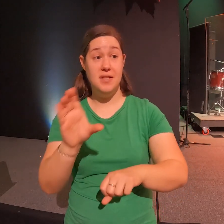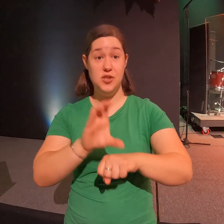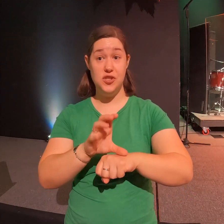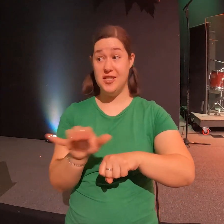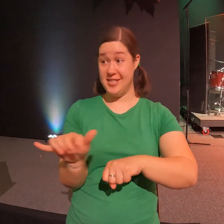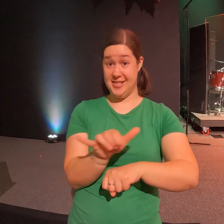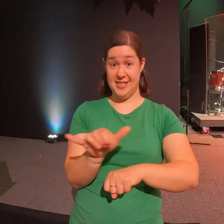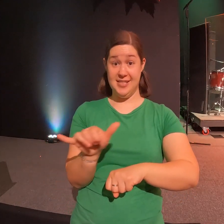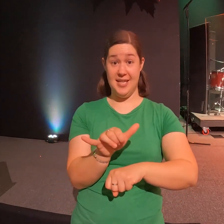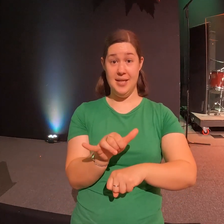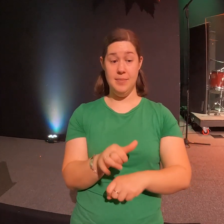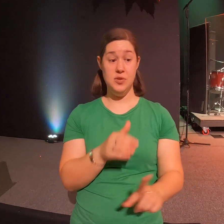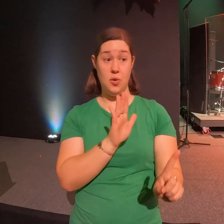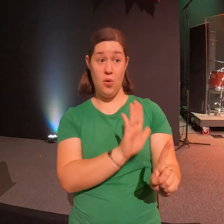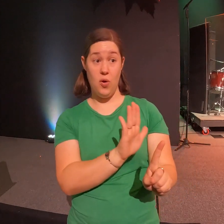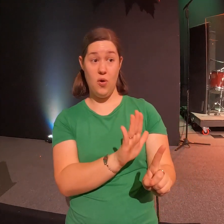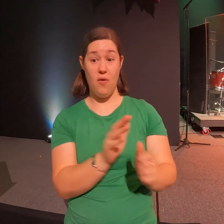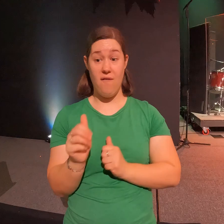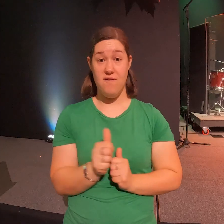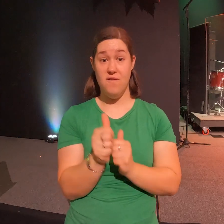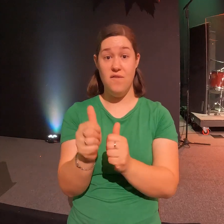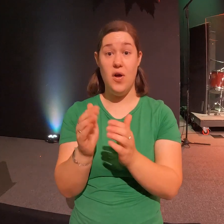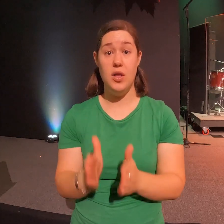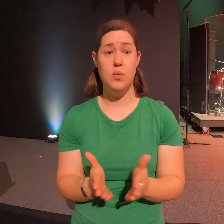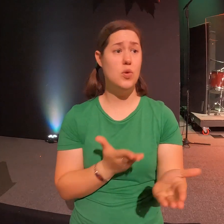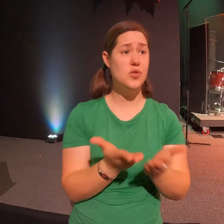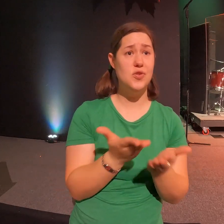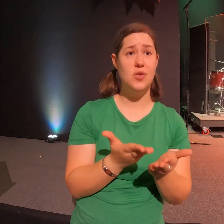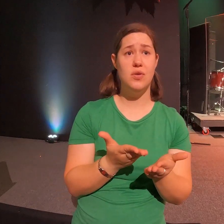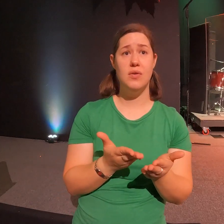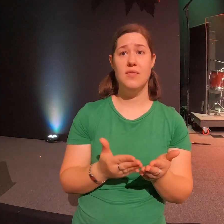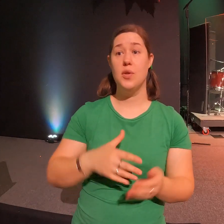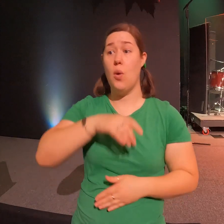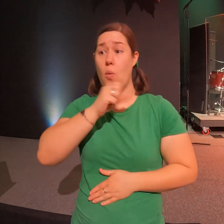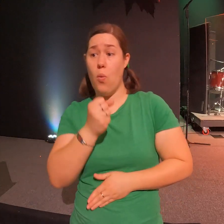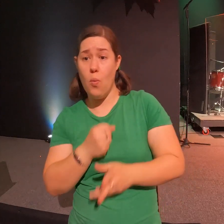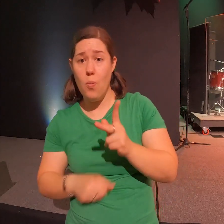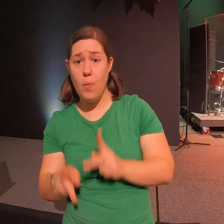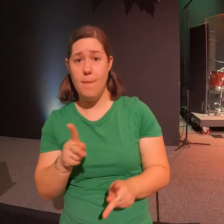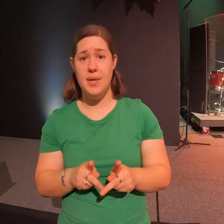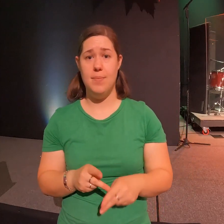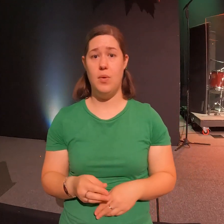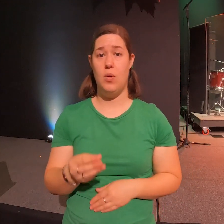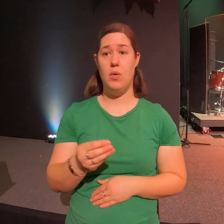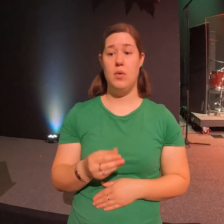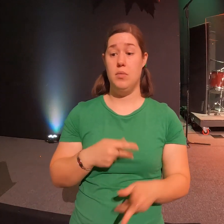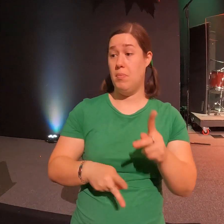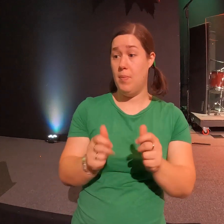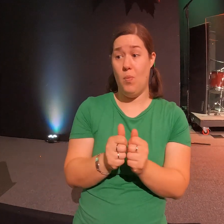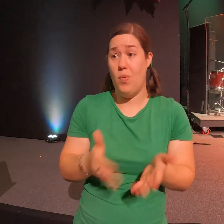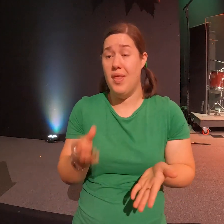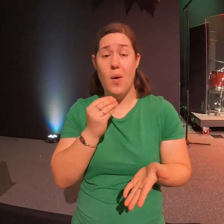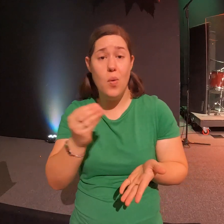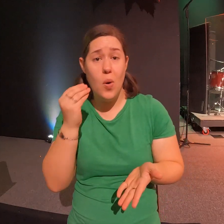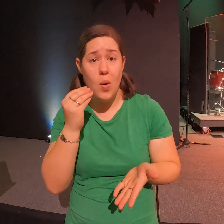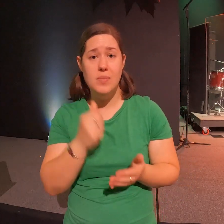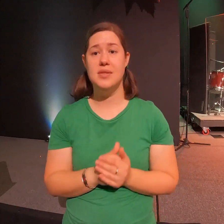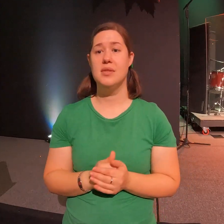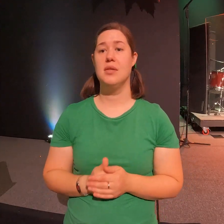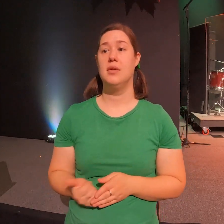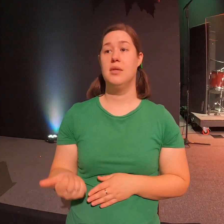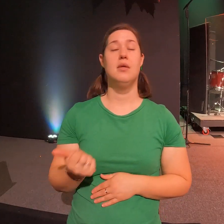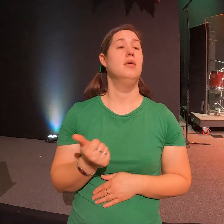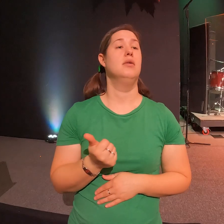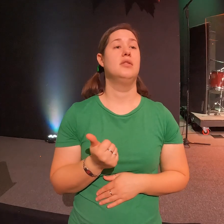Teresa's followers, they served the elderly, the homeless, anyone in need. That tiny little lady from Albania followed Jesus Christ